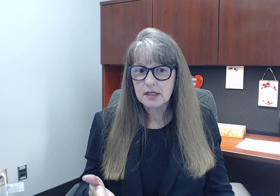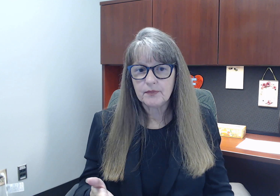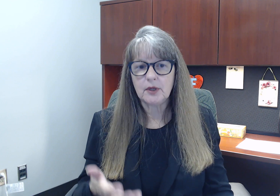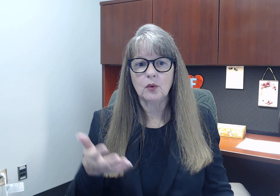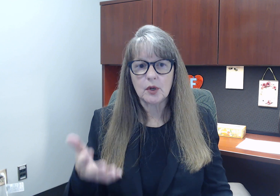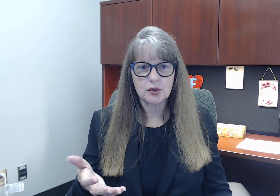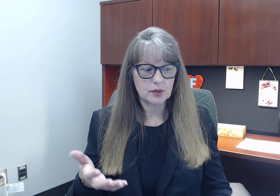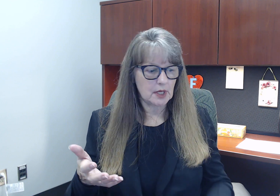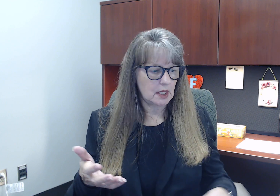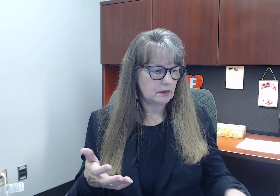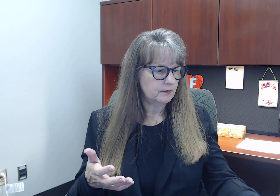something or what you're saying.